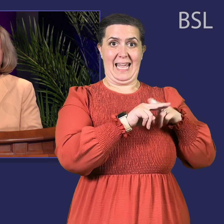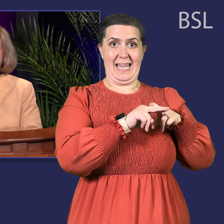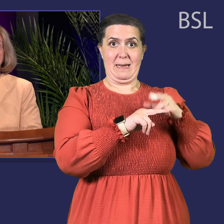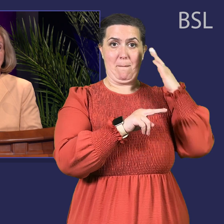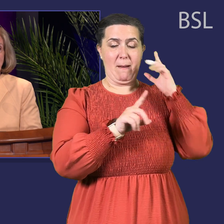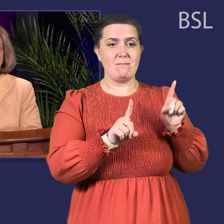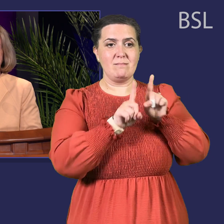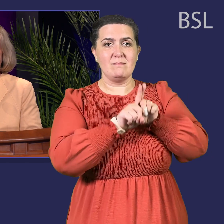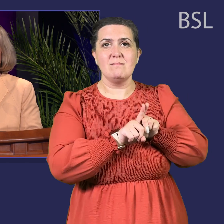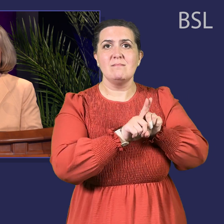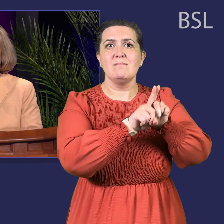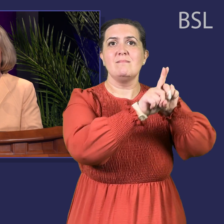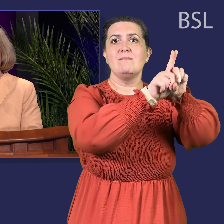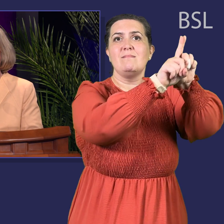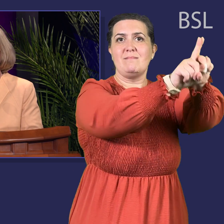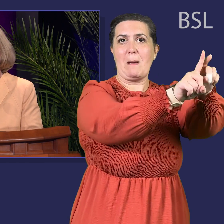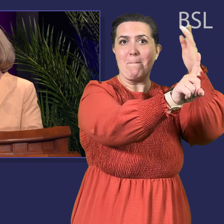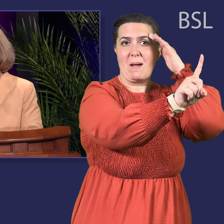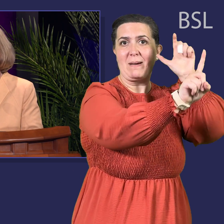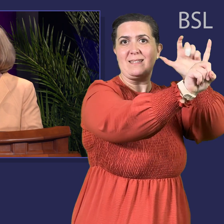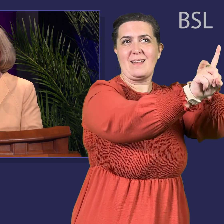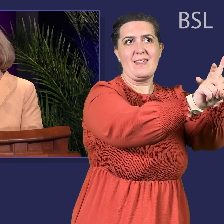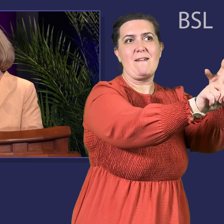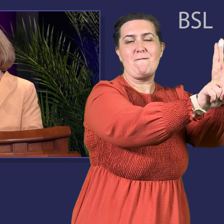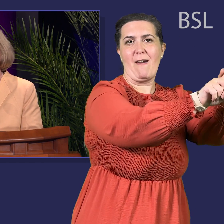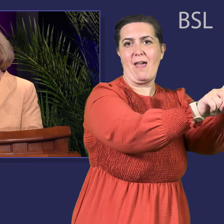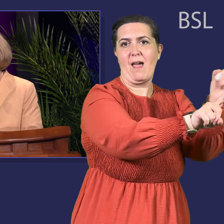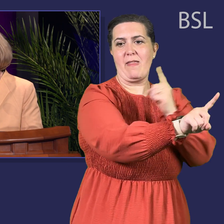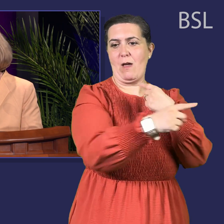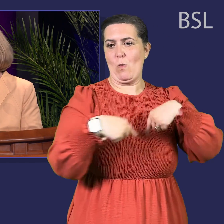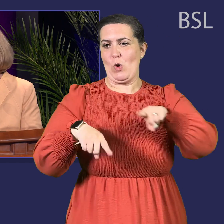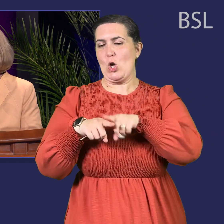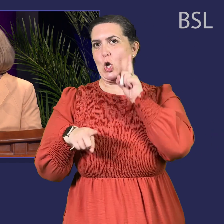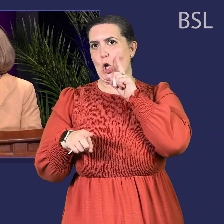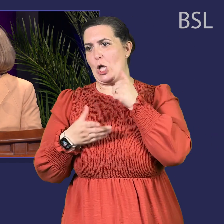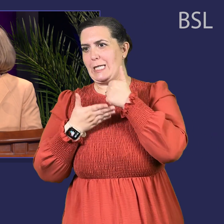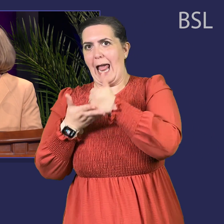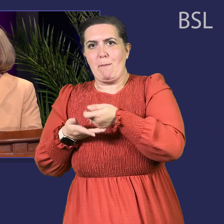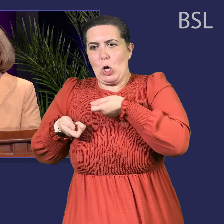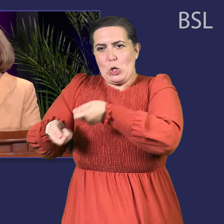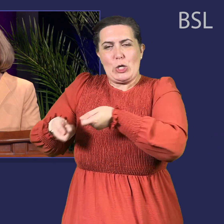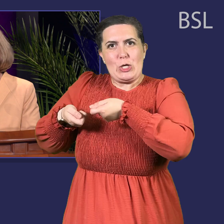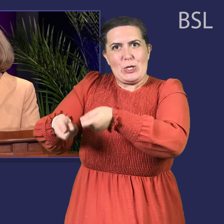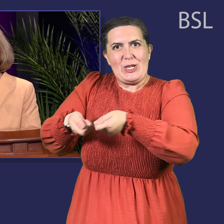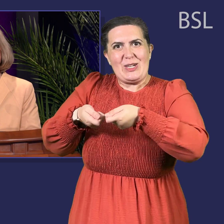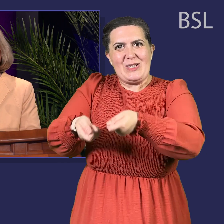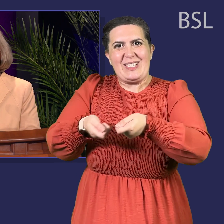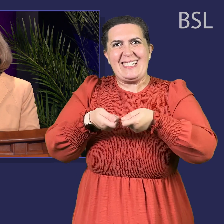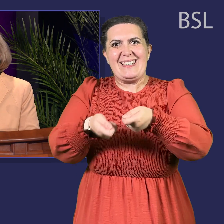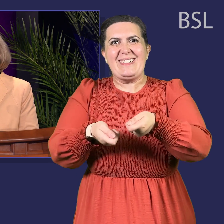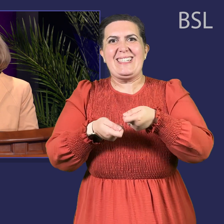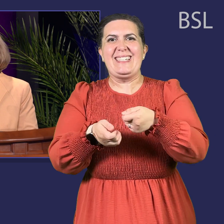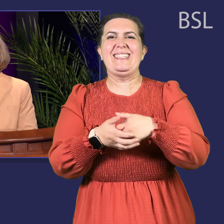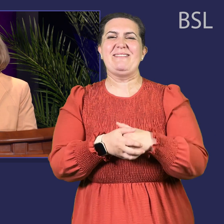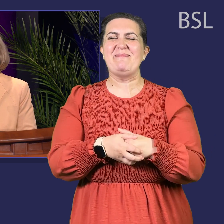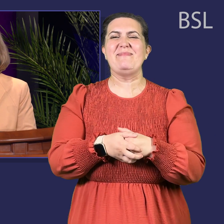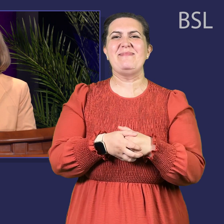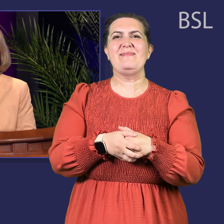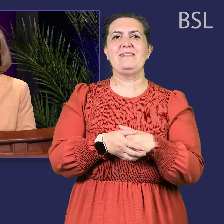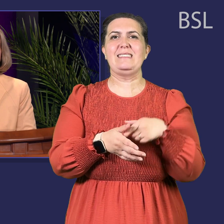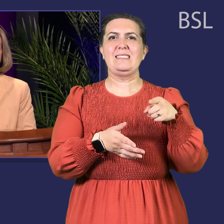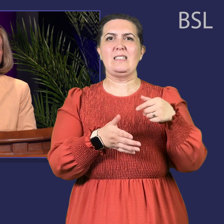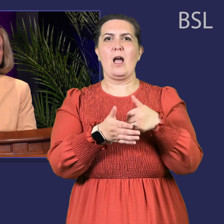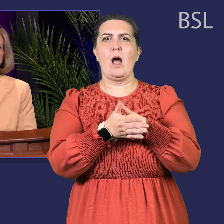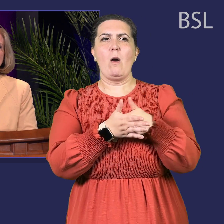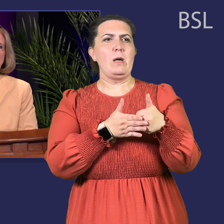Mother to have a rest after church while we little girls helped him with dinner. There were several years of Mother's Day